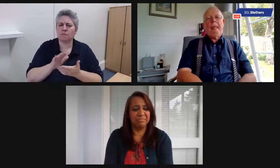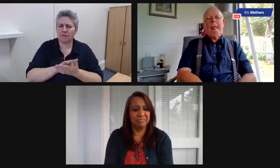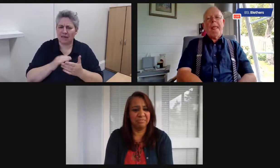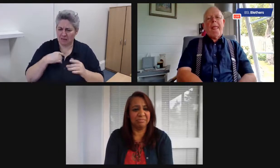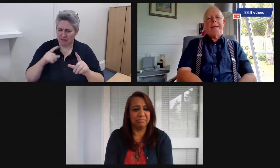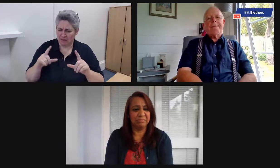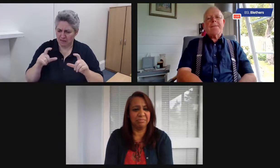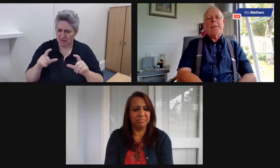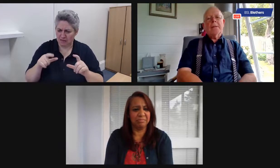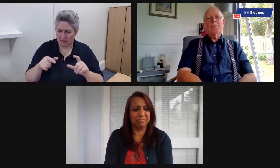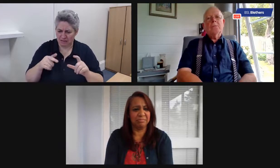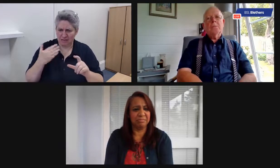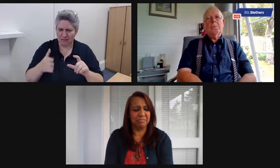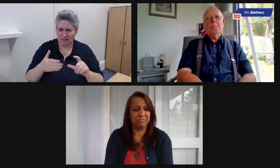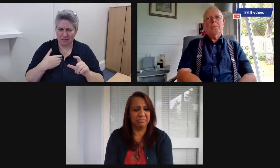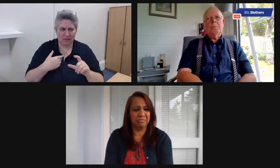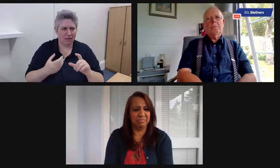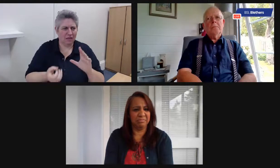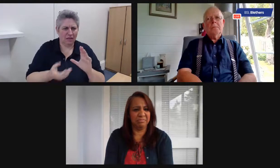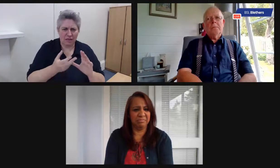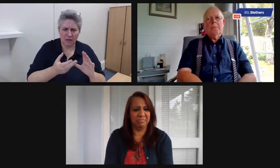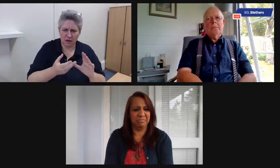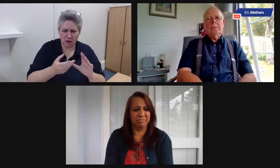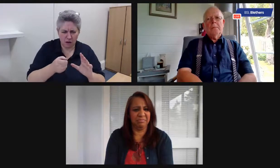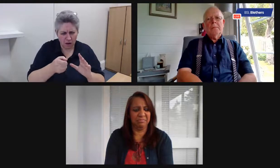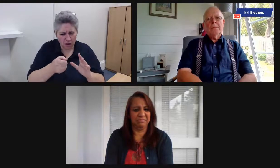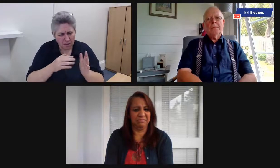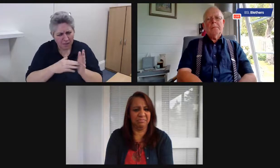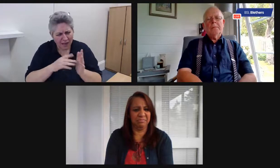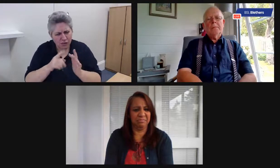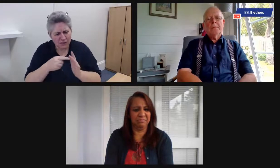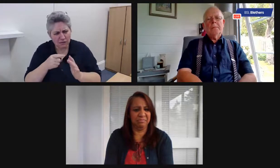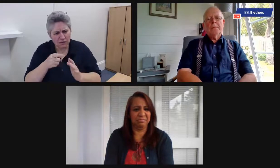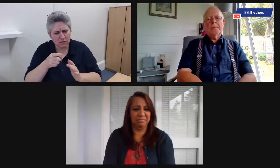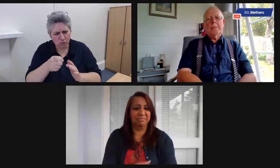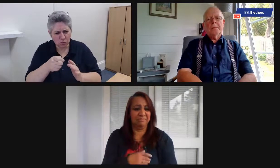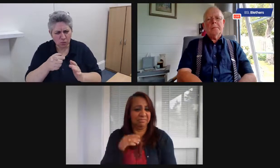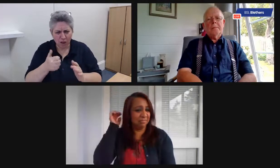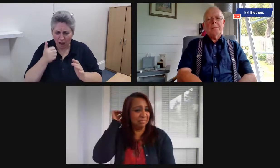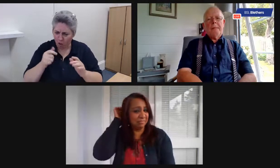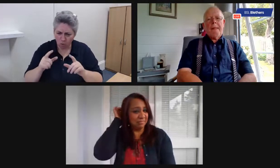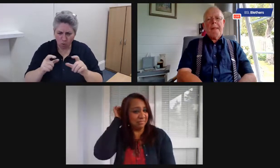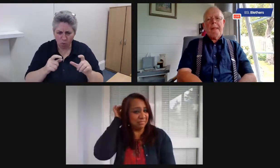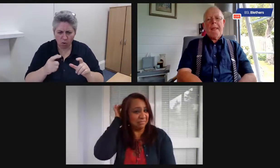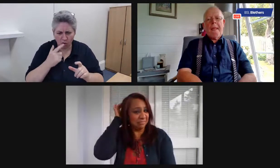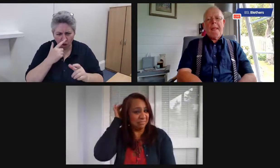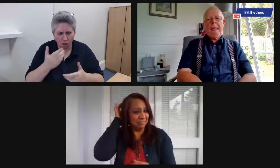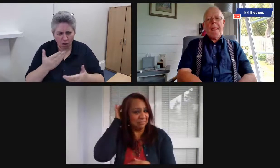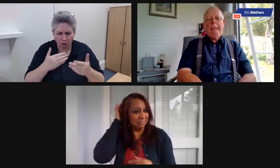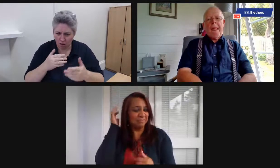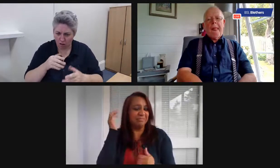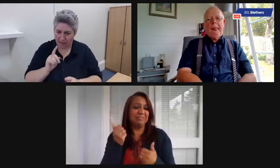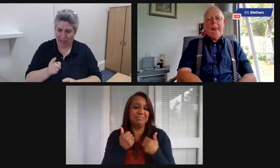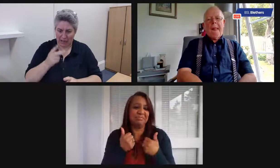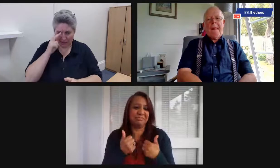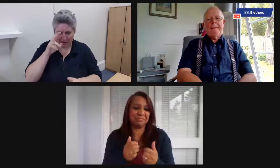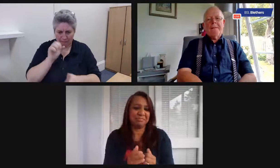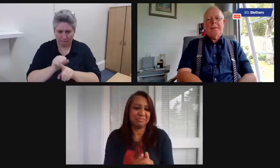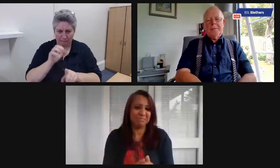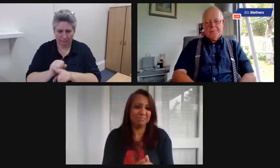for a walk, I might see plants and things that I've never seen before. But you do that as well,